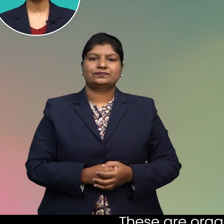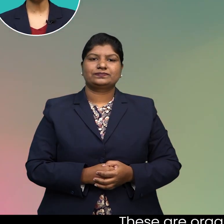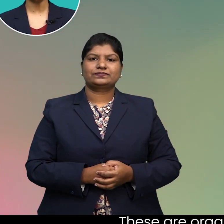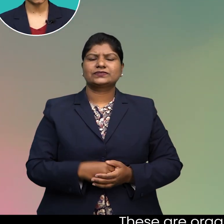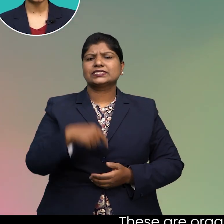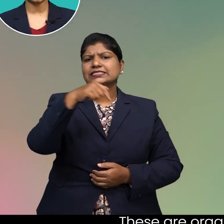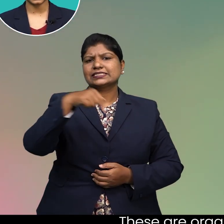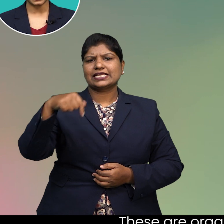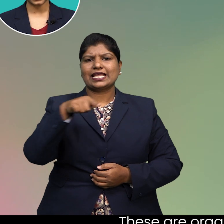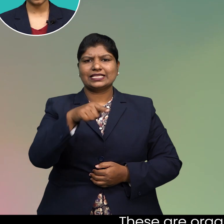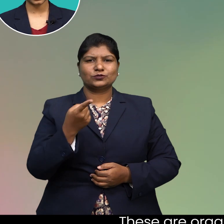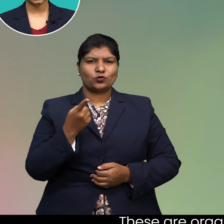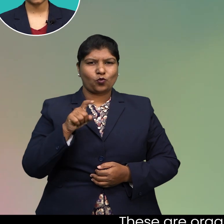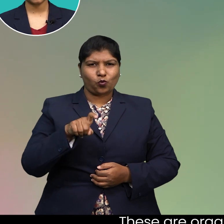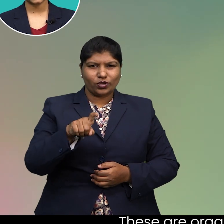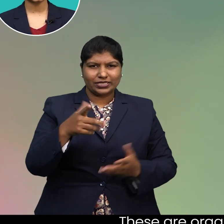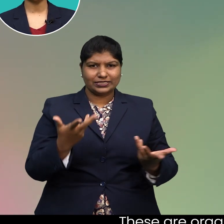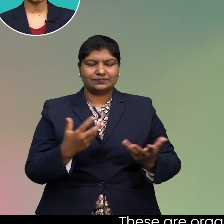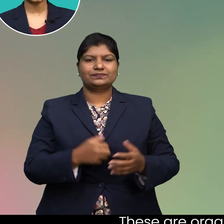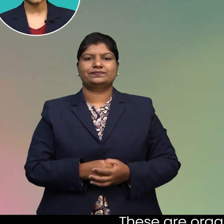Orthopoda,